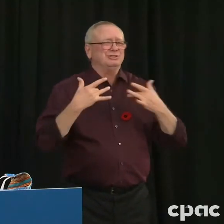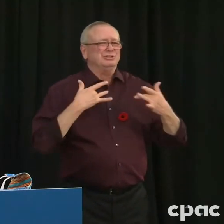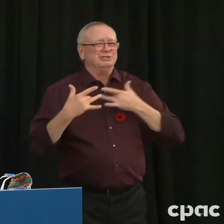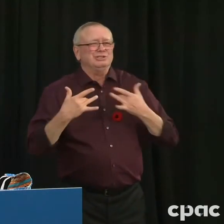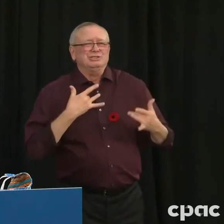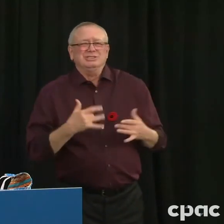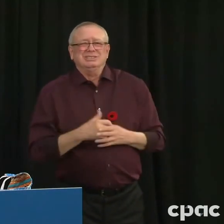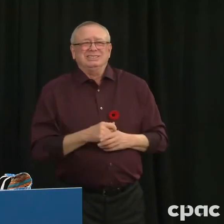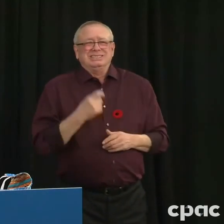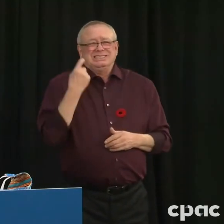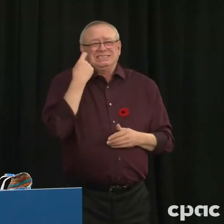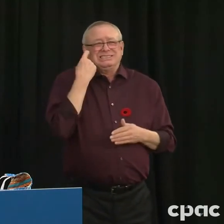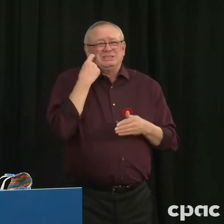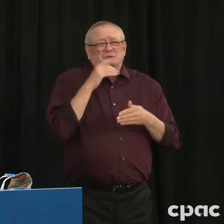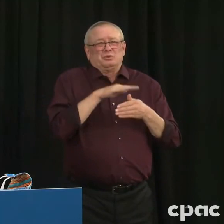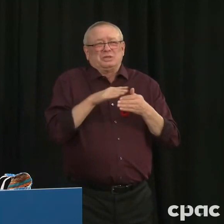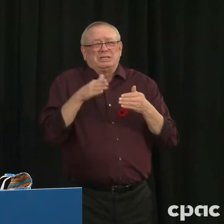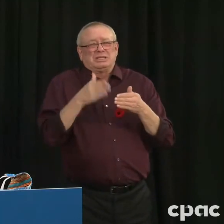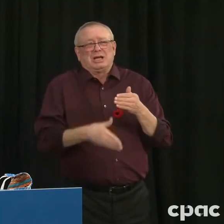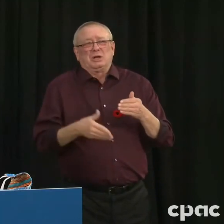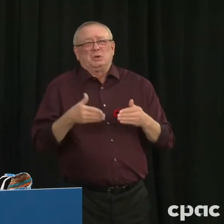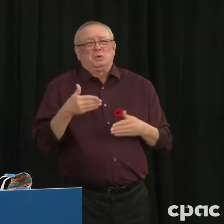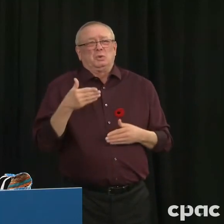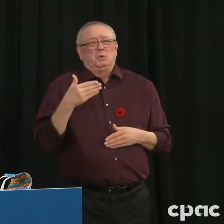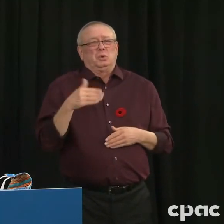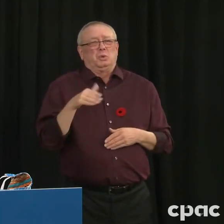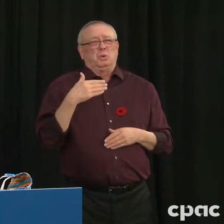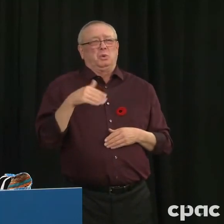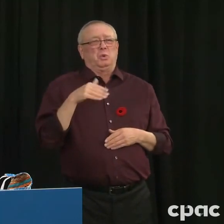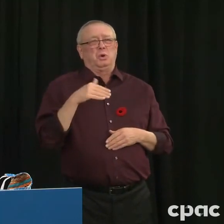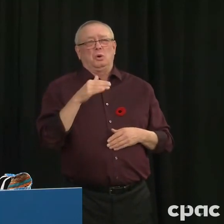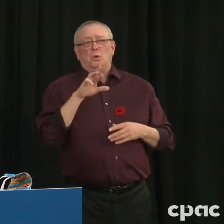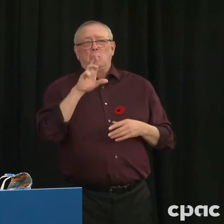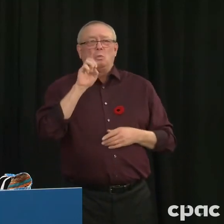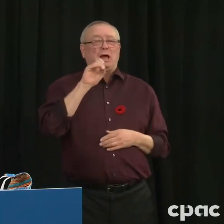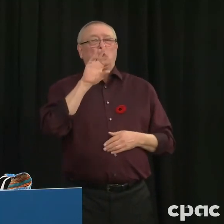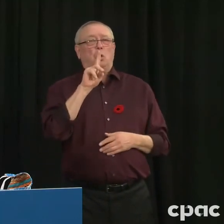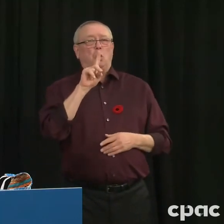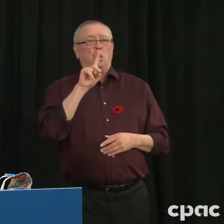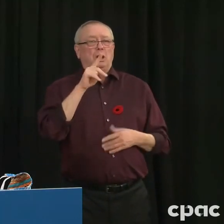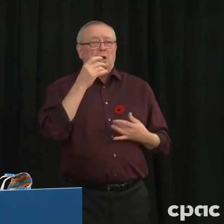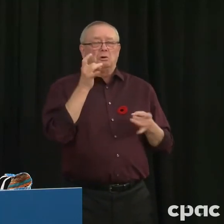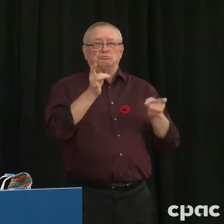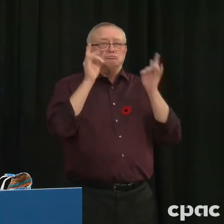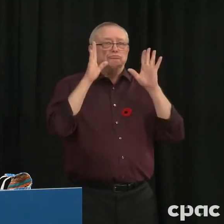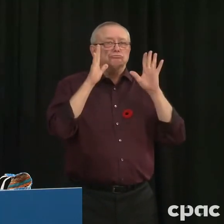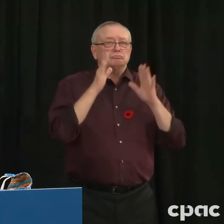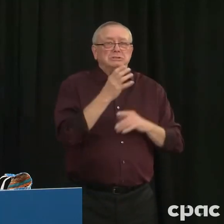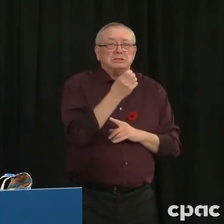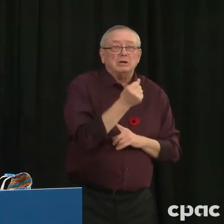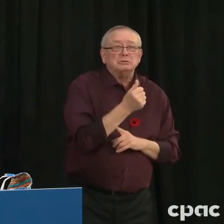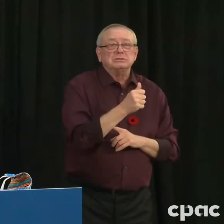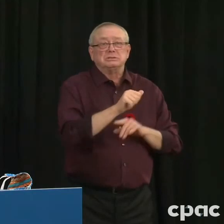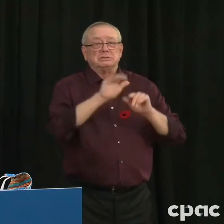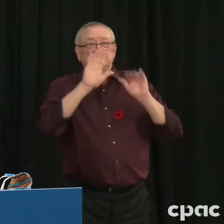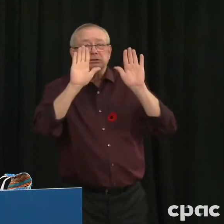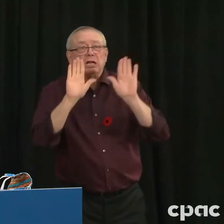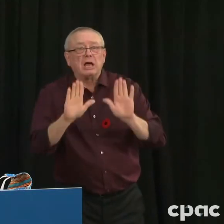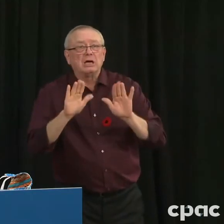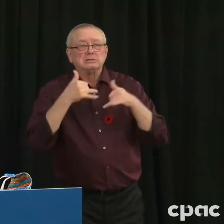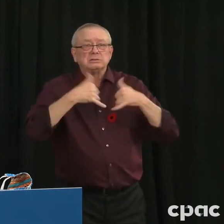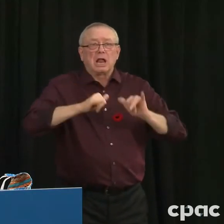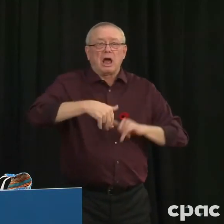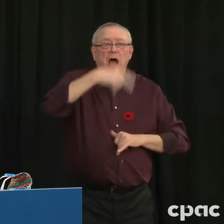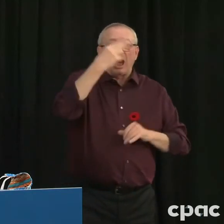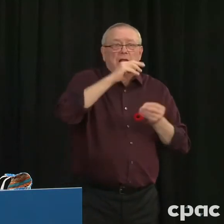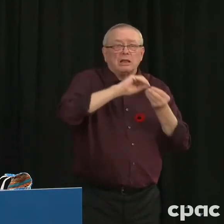Saturday, followed by high numbers on Sunday and today. Although the last few days have been a bit lower, we expect